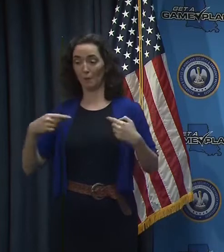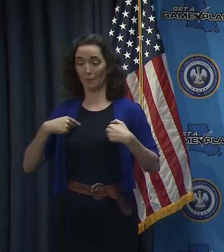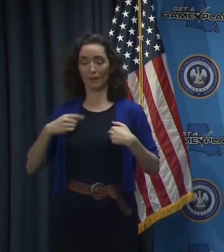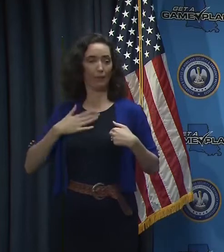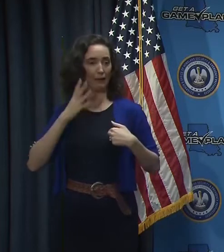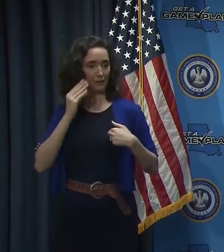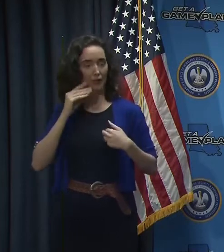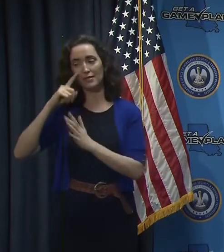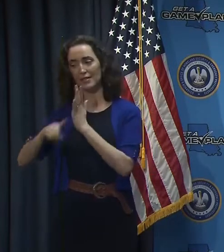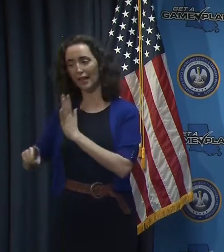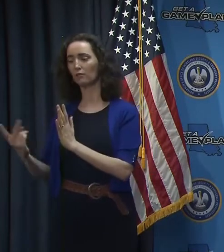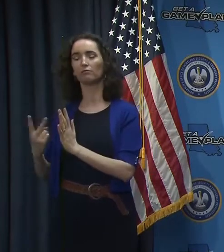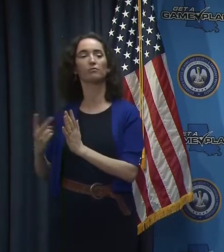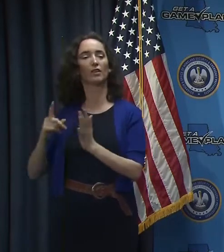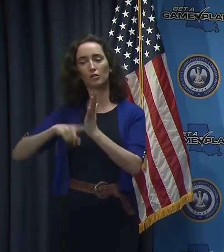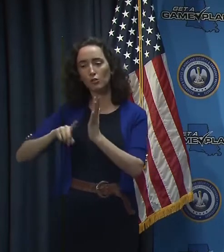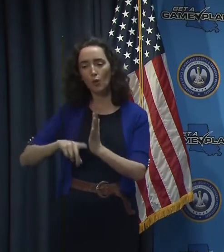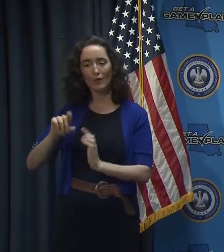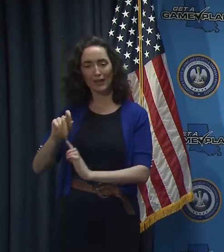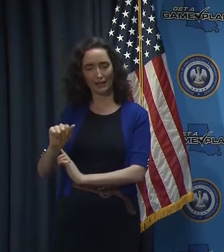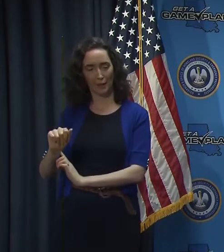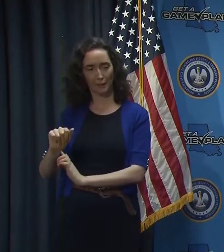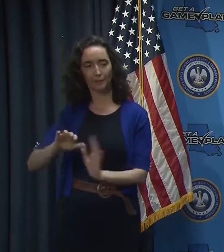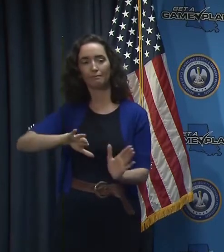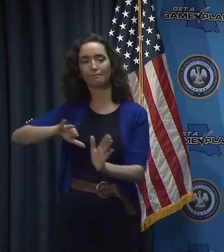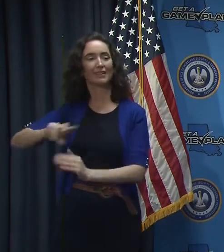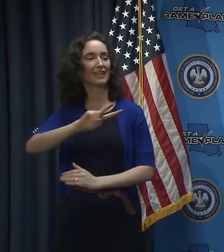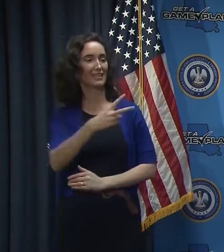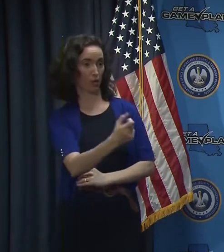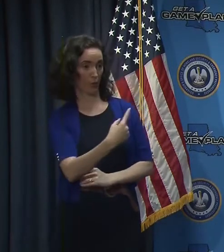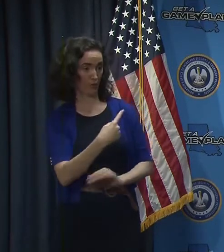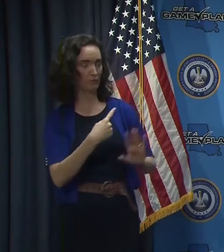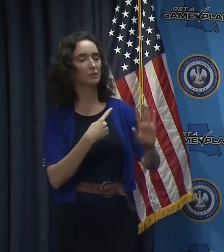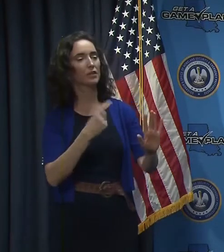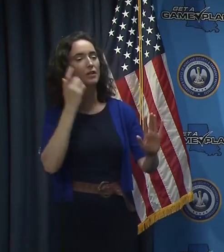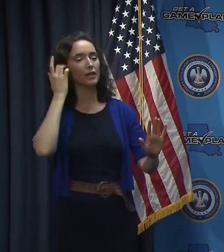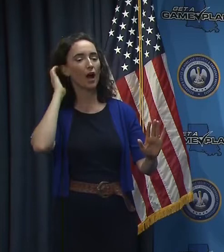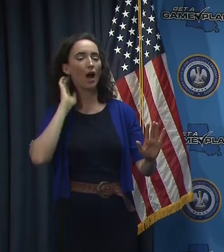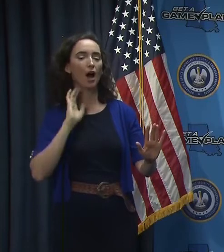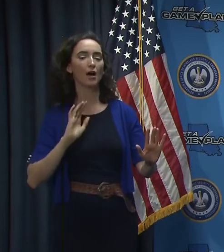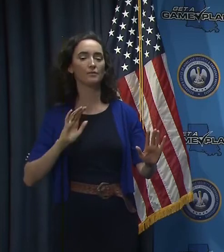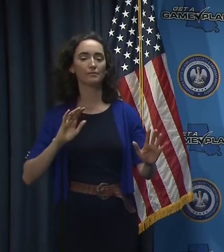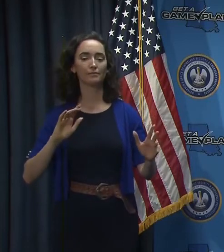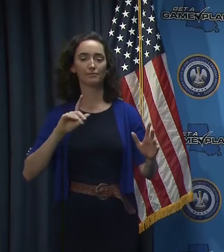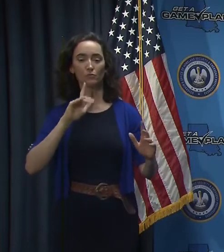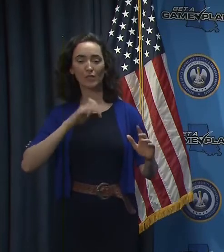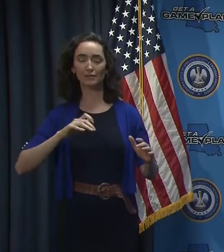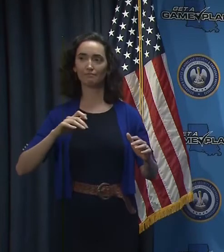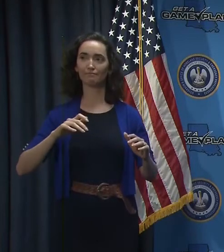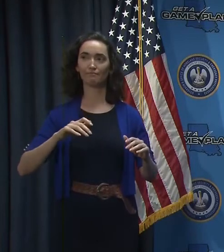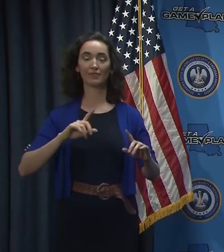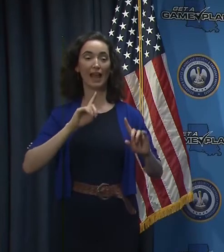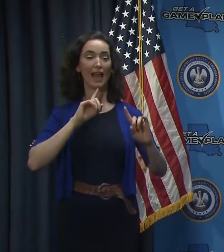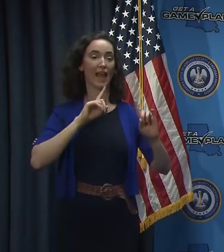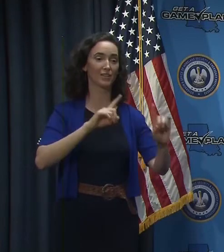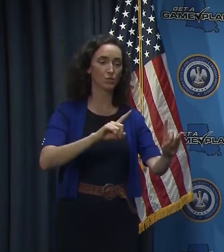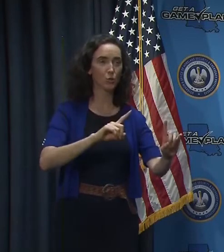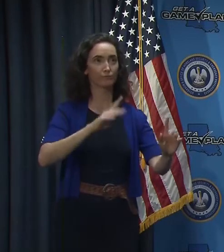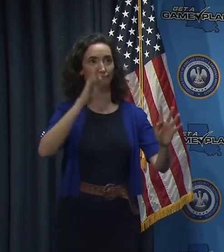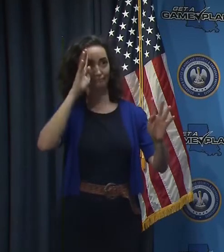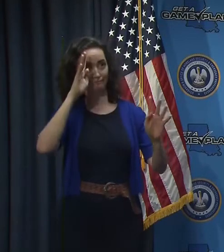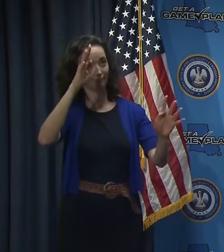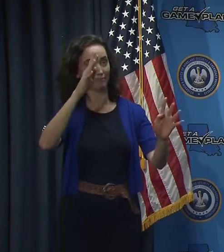others looking at the data. To your second question, I don't have an answer that's data driven. I have conjecture. I